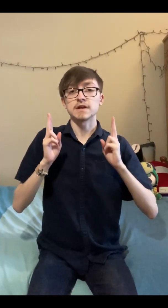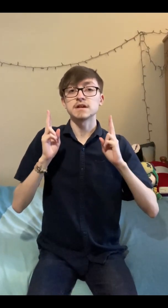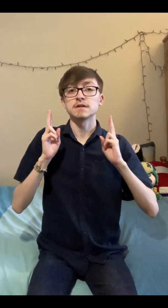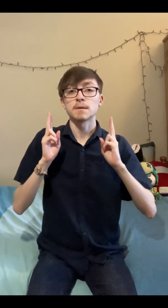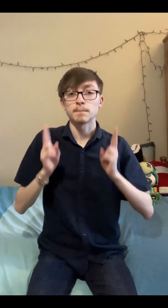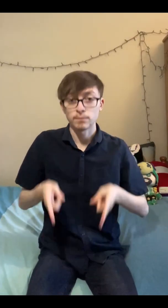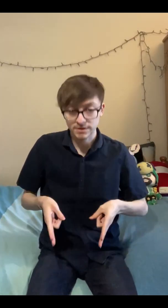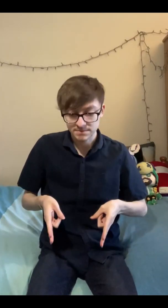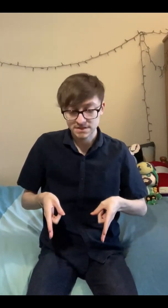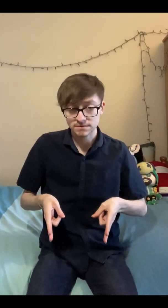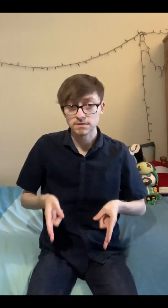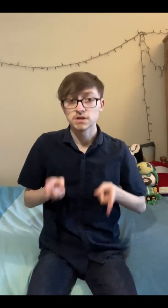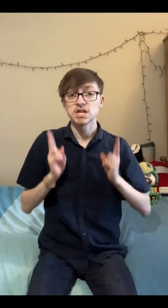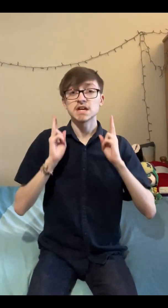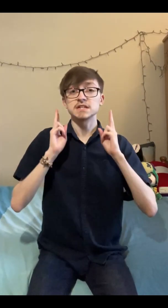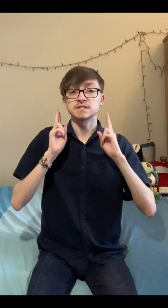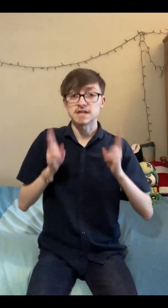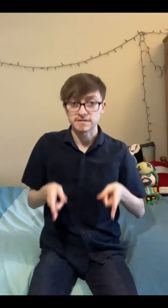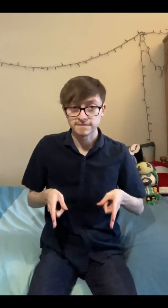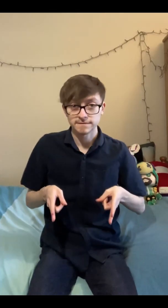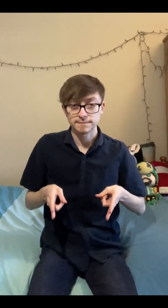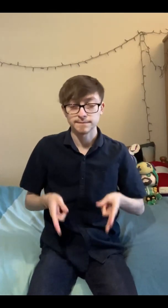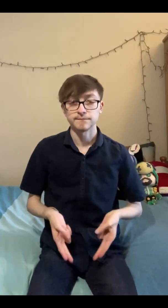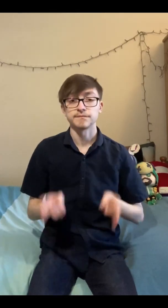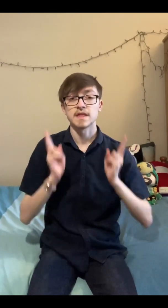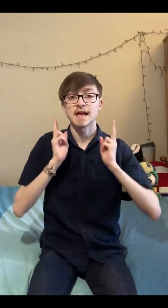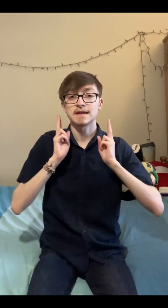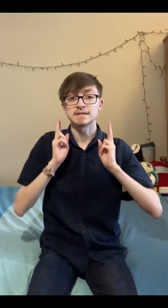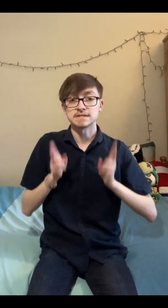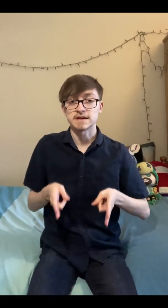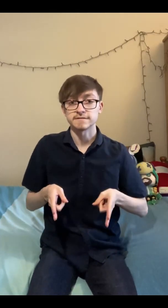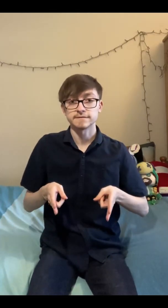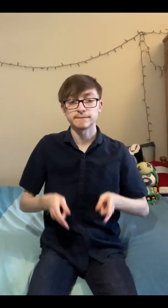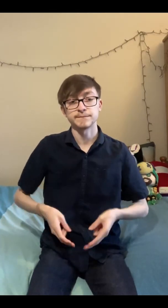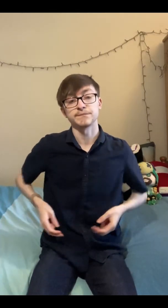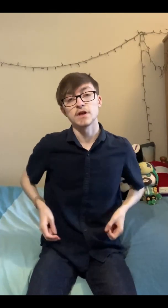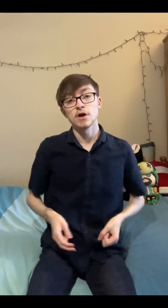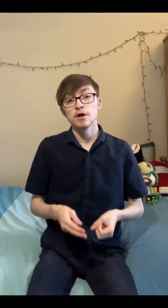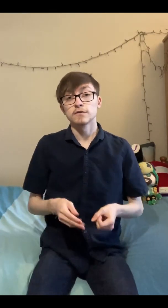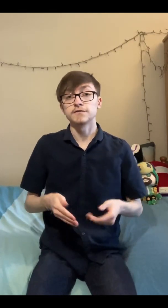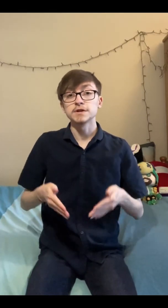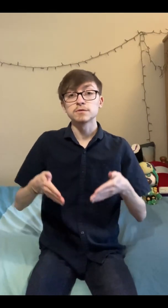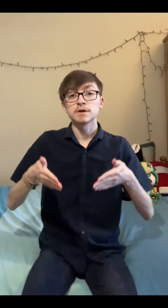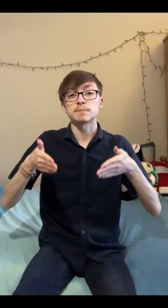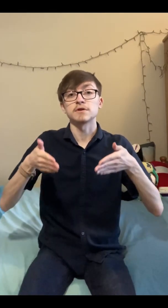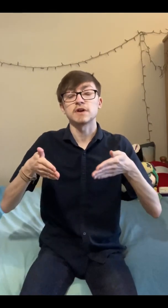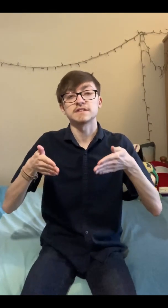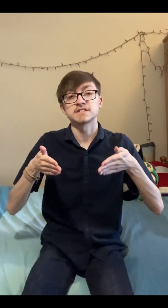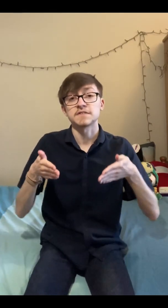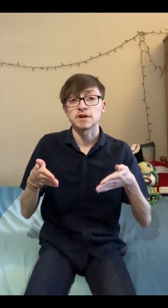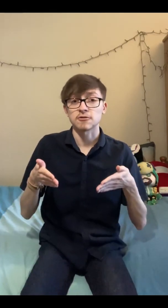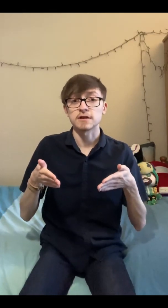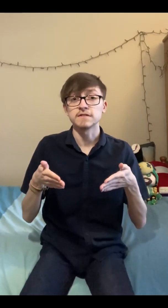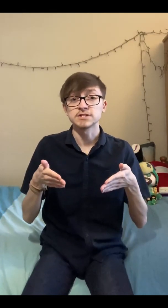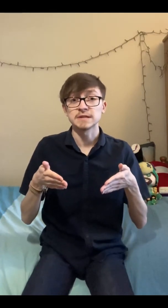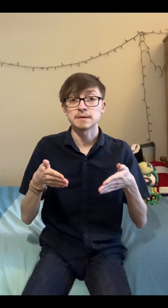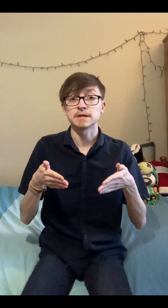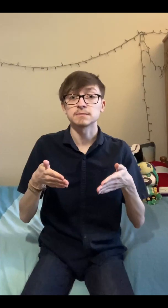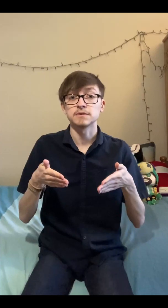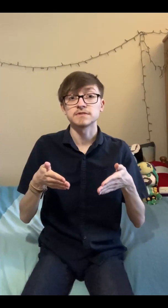then point them down. Deaf. Deaf. For funeral, get both your hands together and create a V shape and make them move